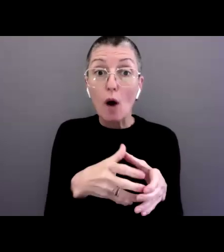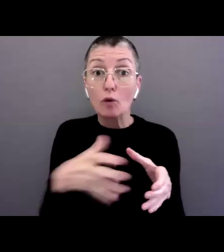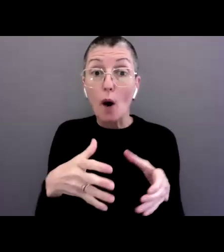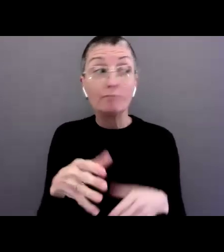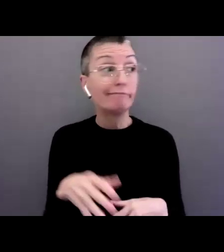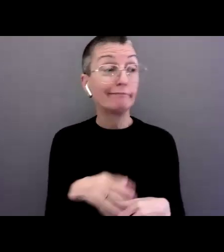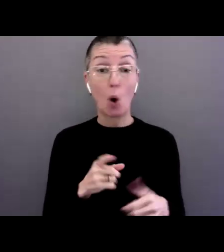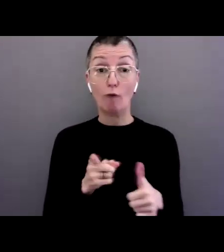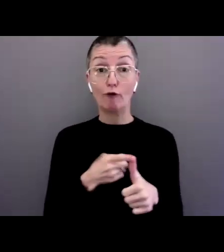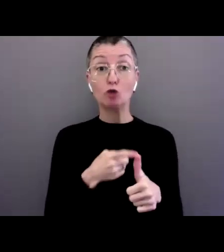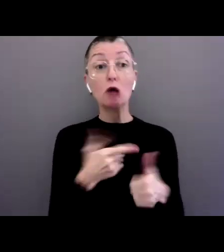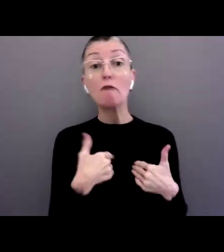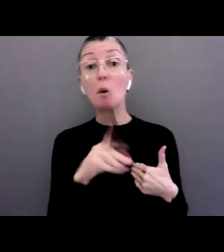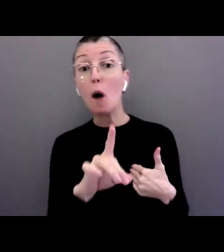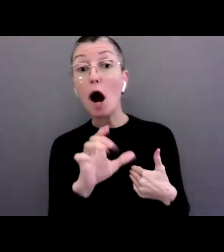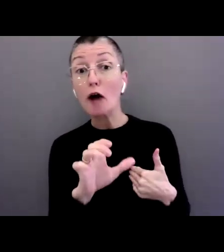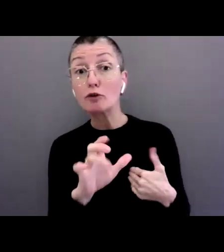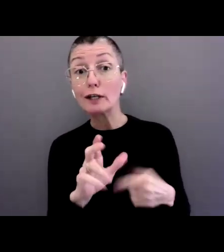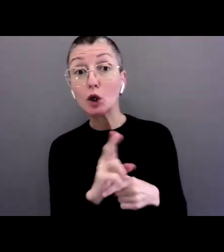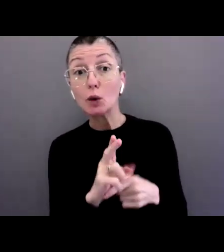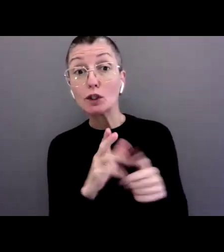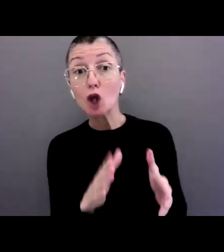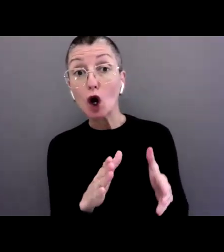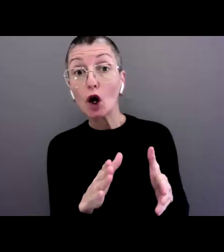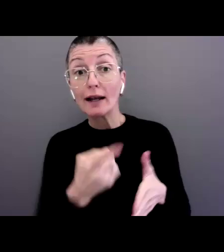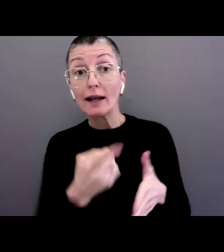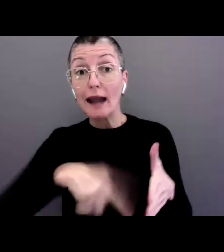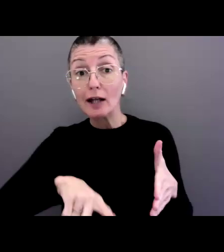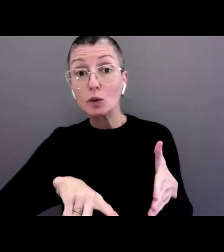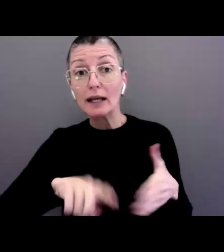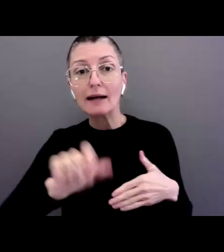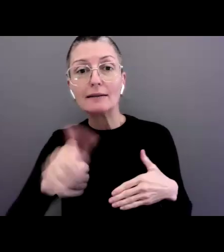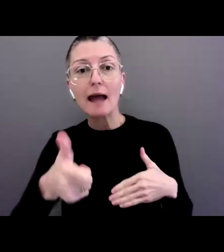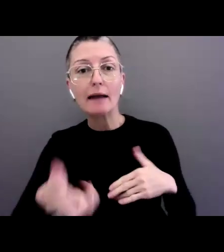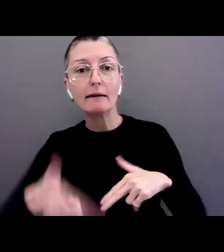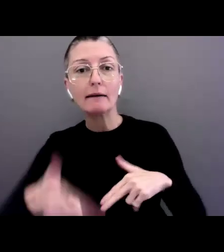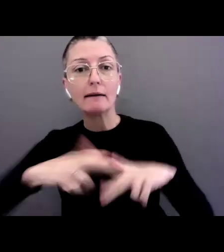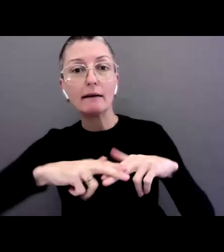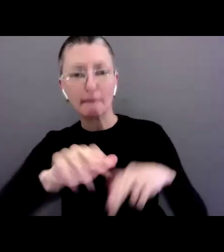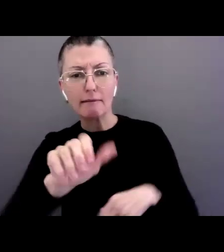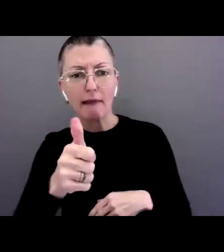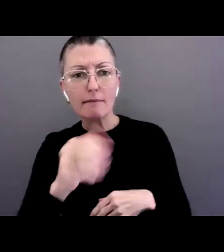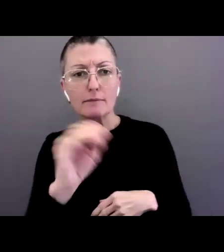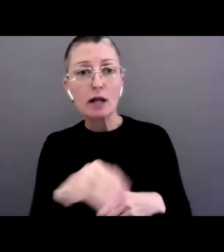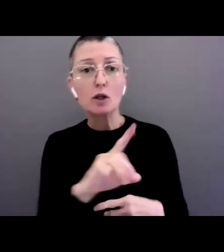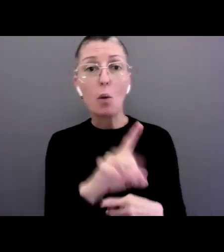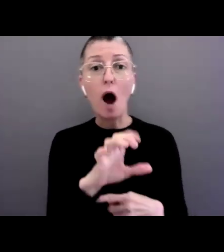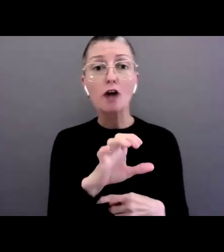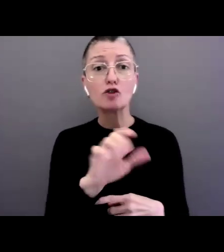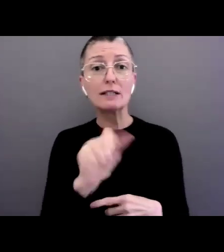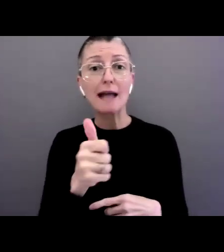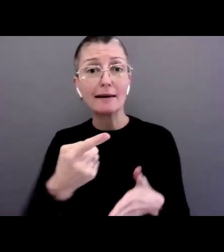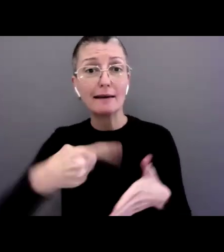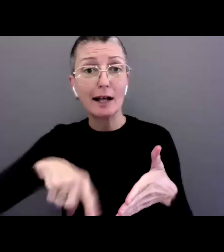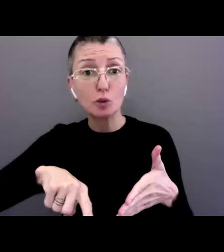10 more next week to grow 10%. And while 110 may not seem much better than